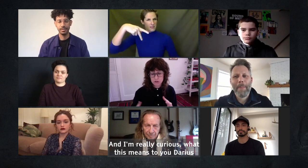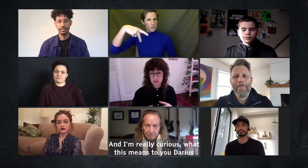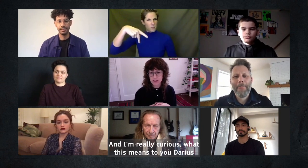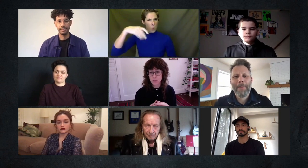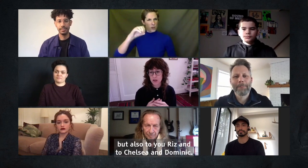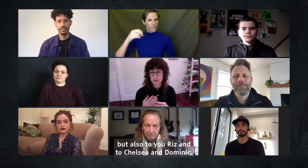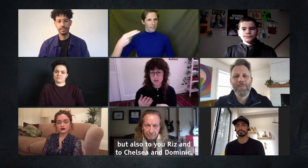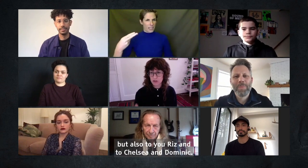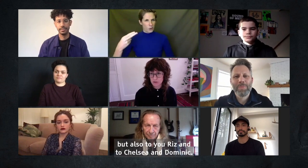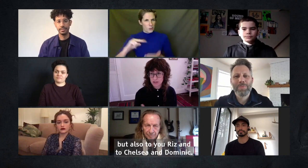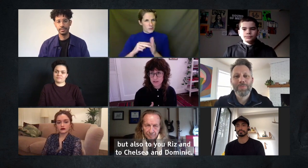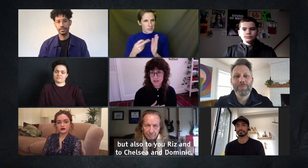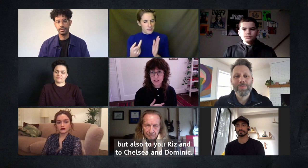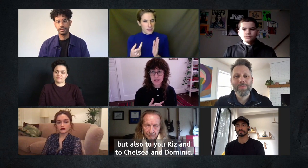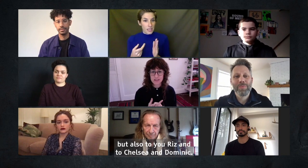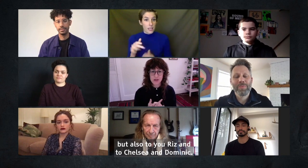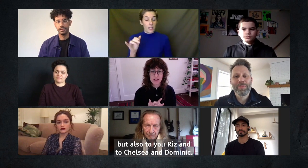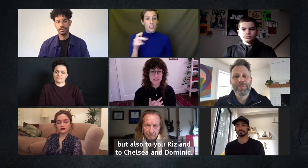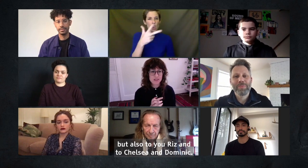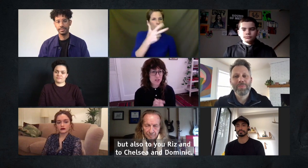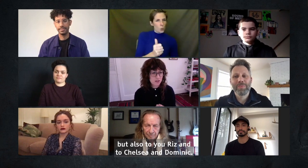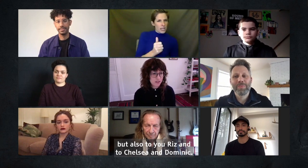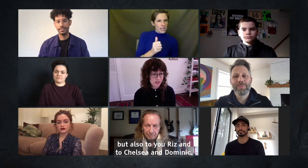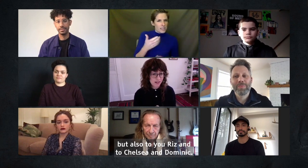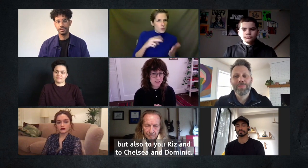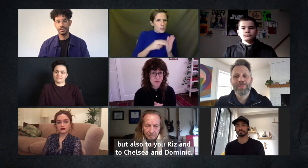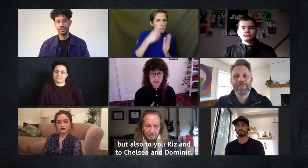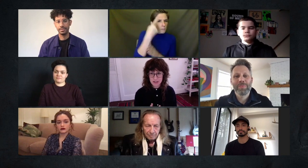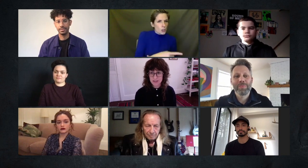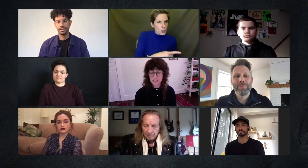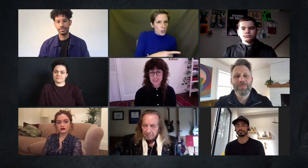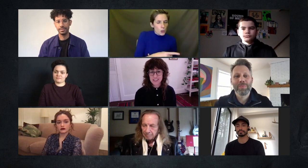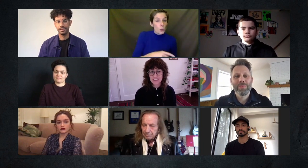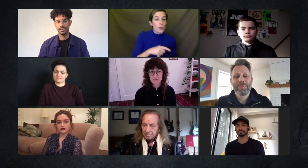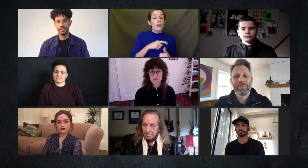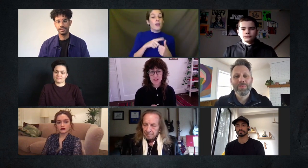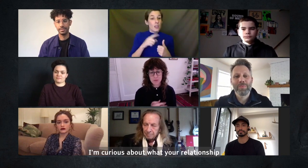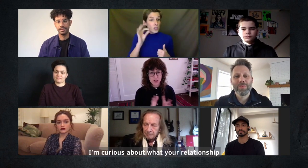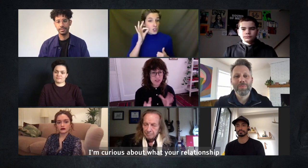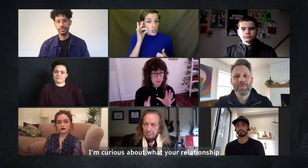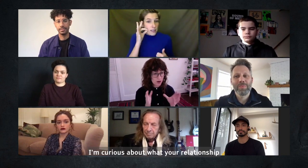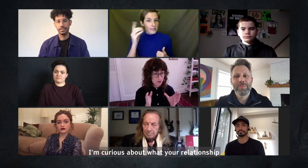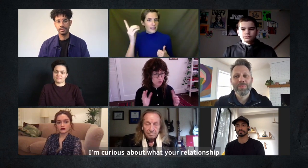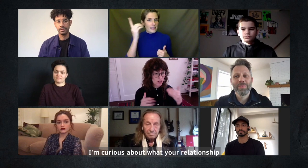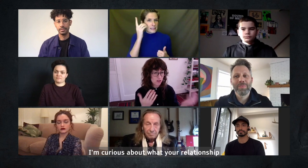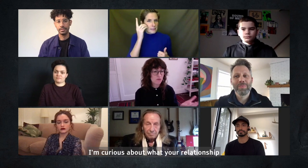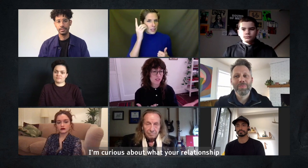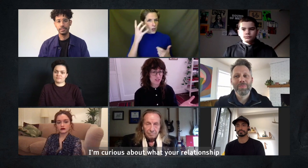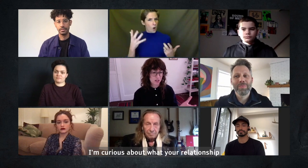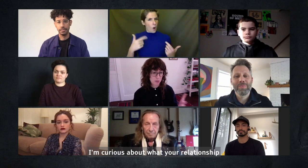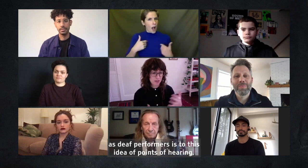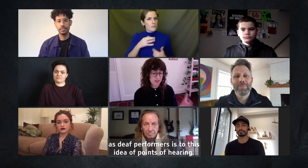to you, Darius, but also to you, Riz, and to Chelsea and Domenico. I'm curious about what